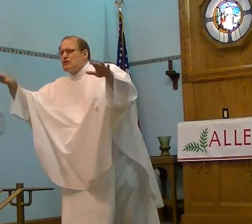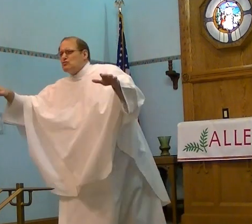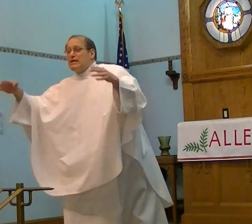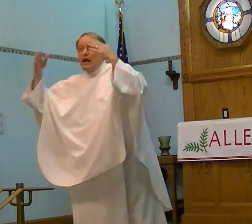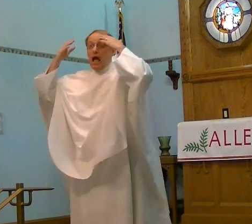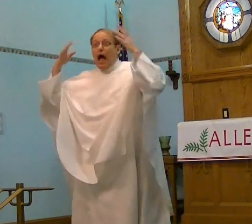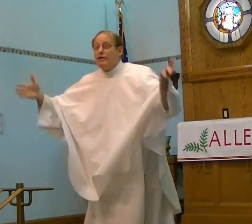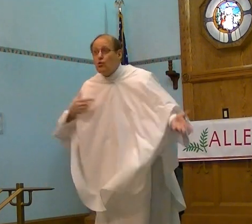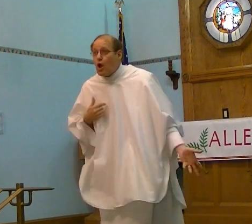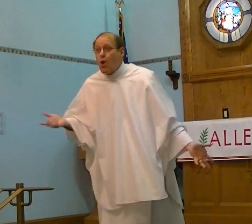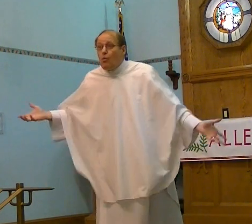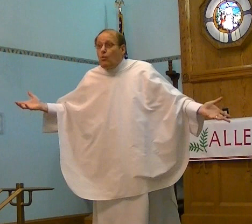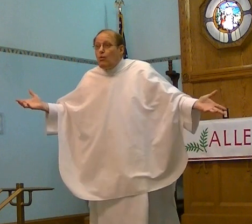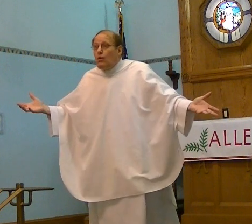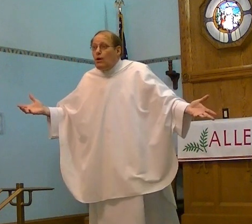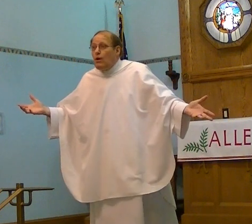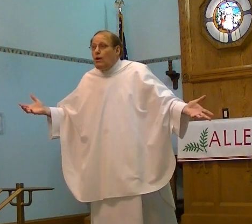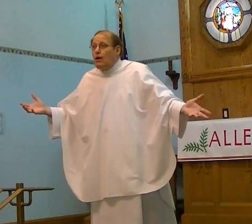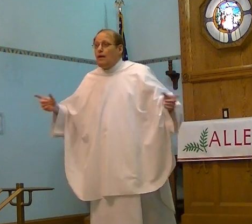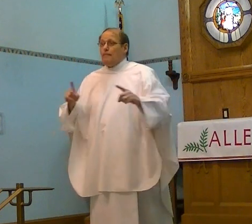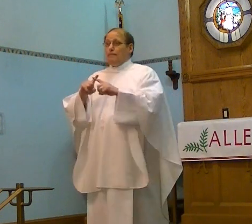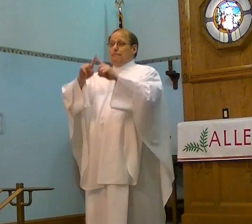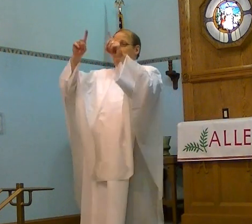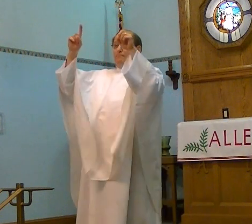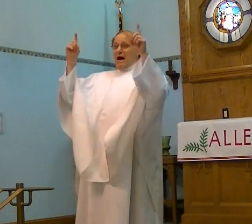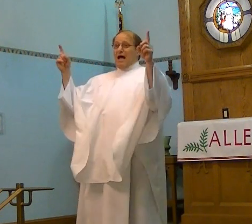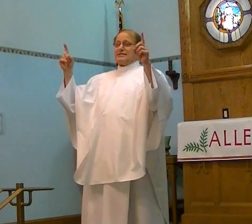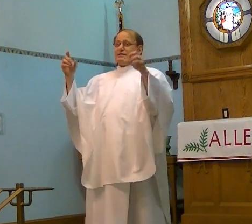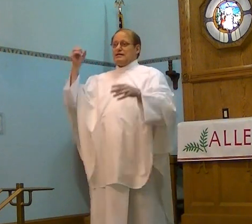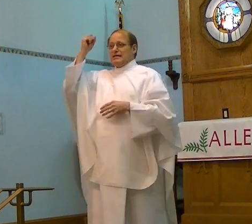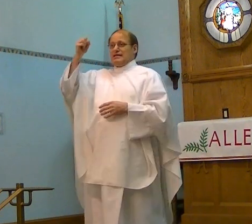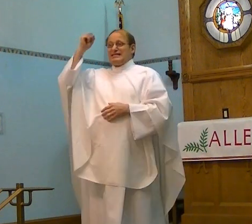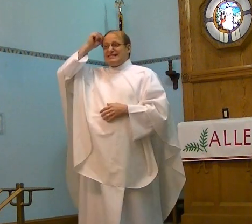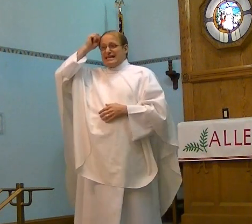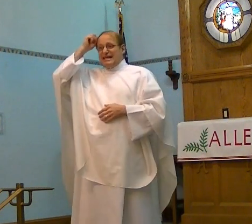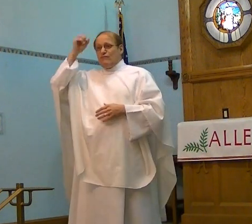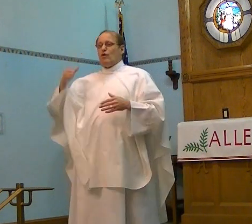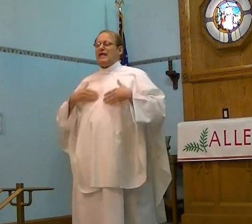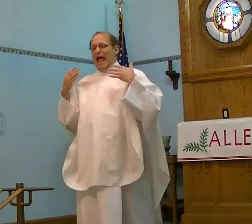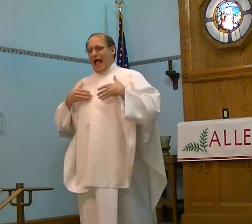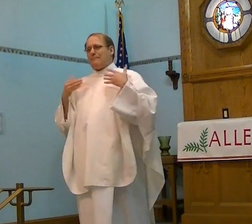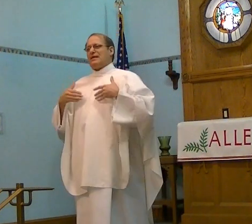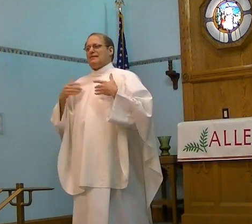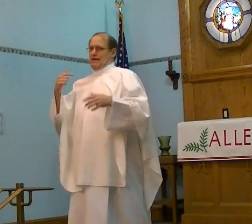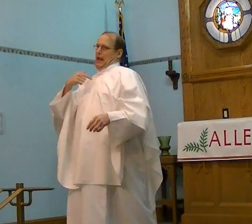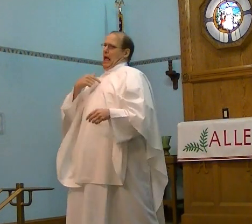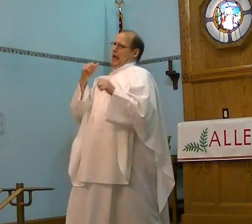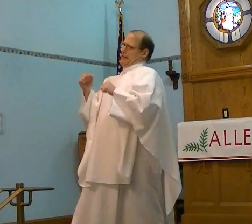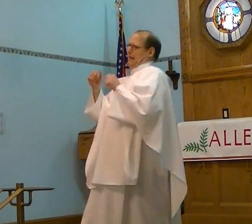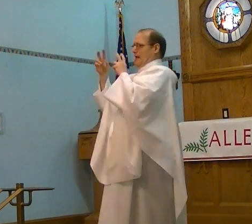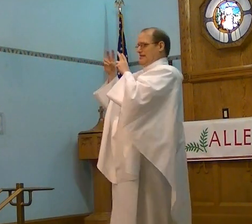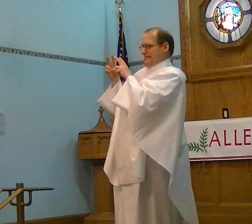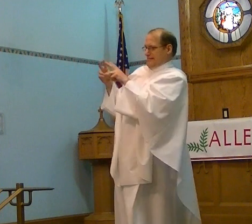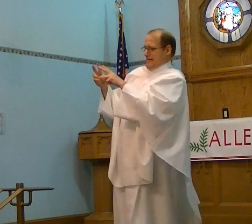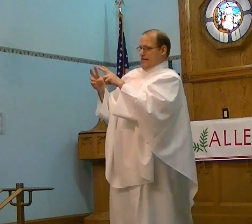I don't know. But, Steve will be happy that I can see